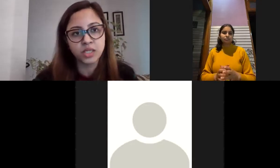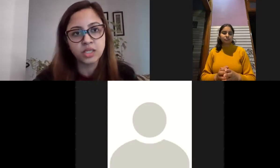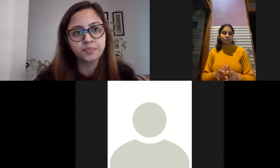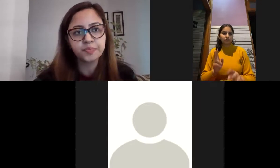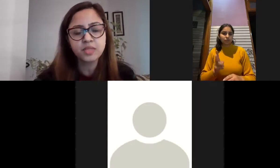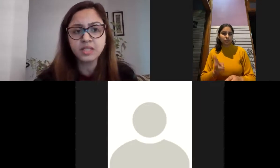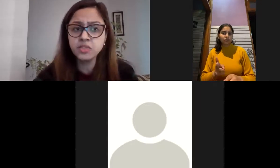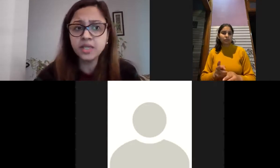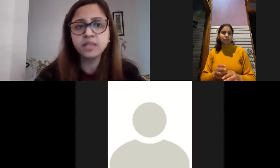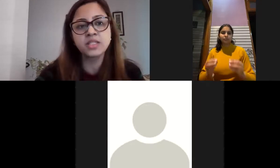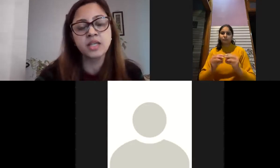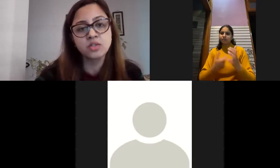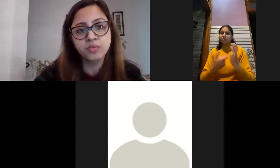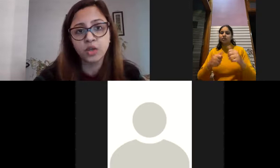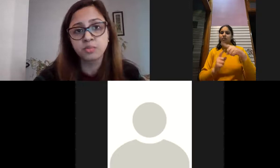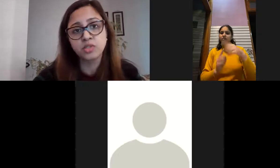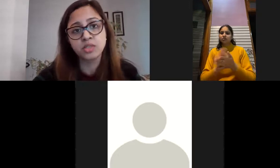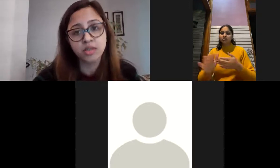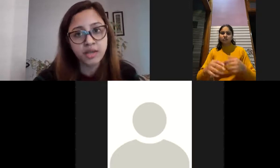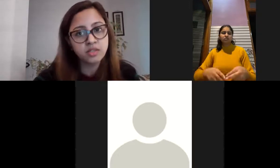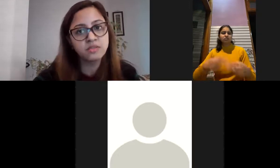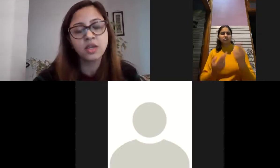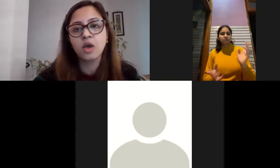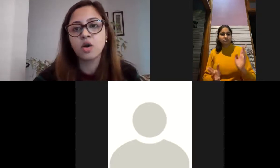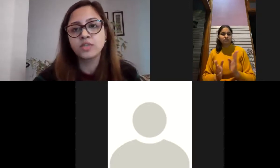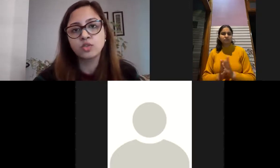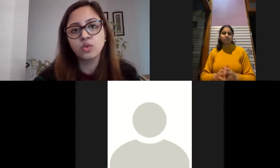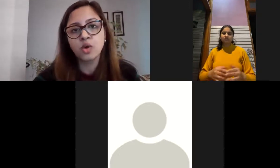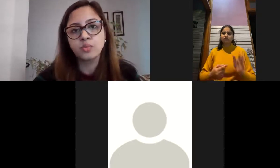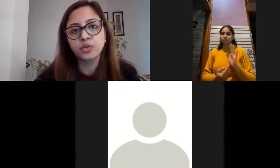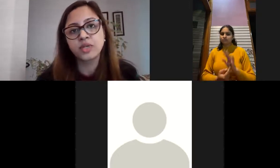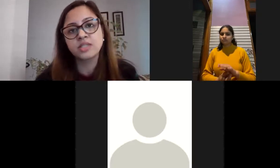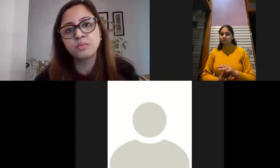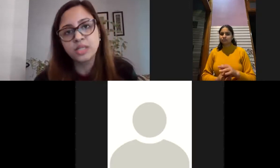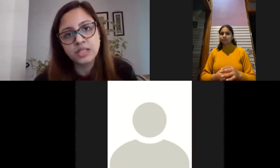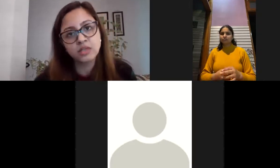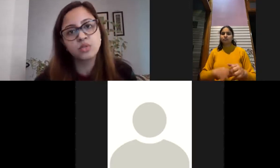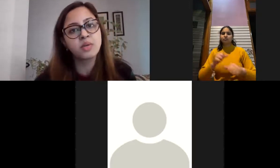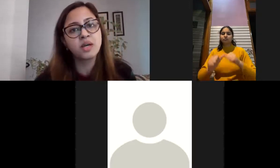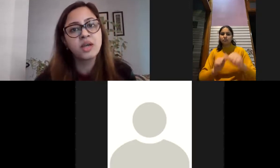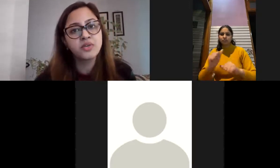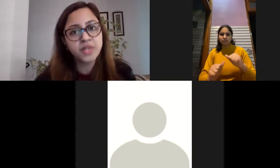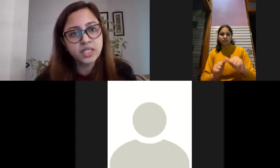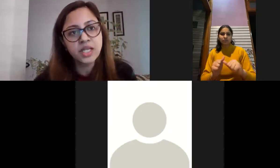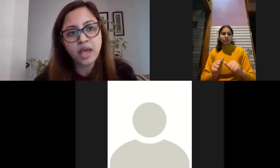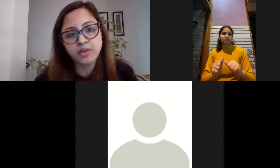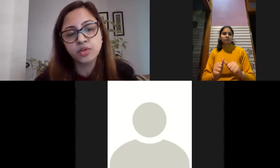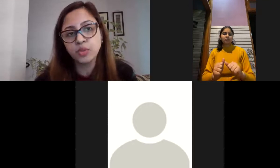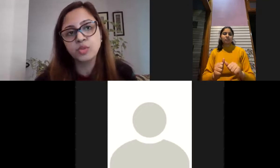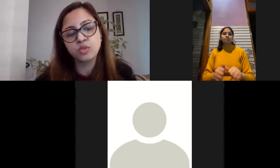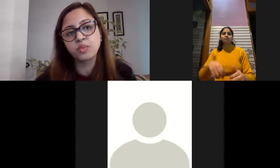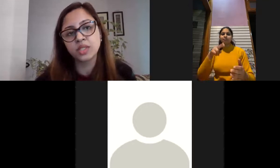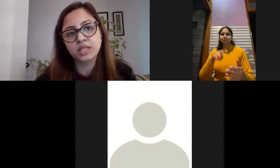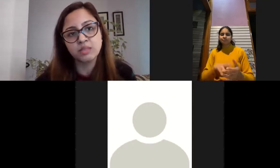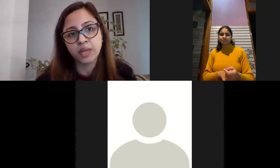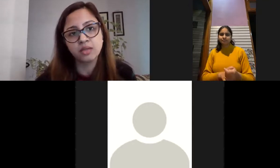to Bertha. Jane, at the center of the omniscient narrative of the so-called progressive Bildungsroman, readily